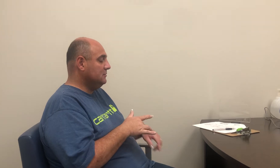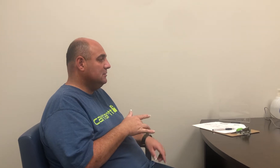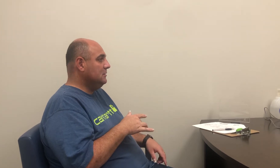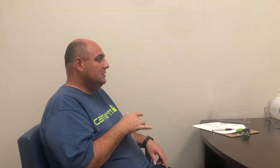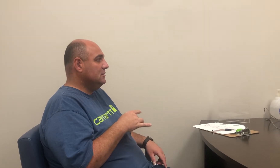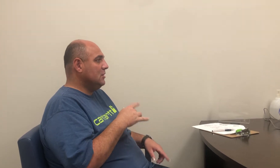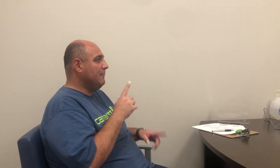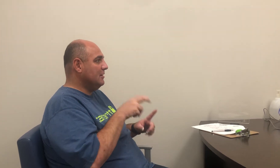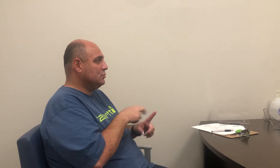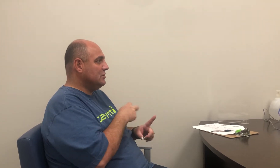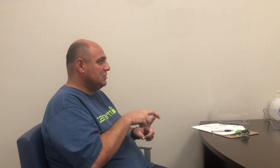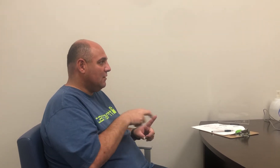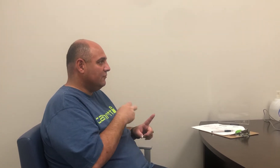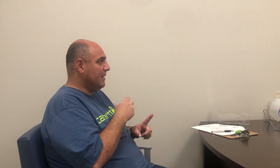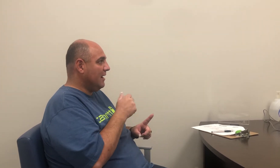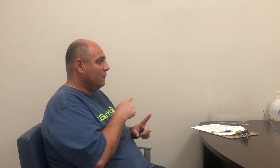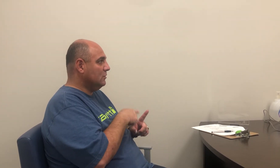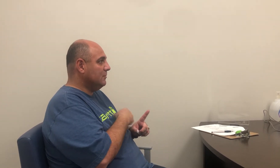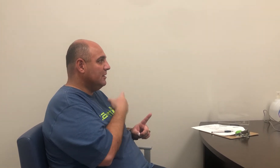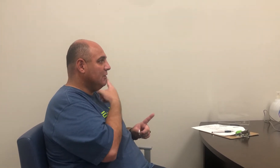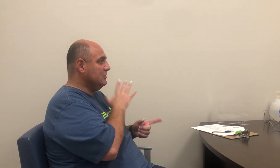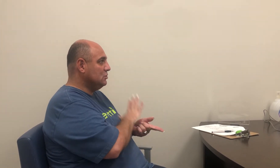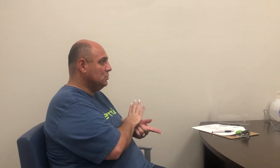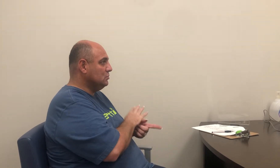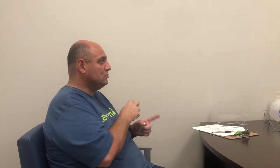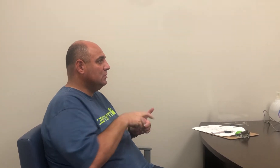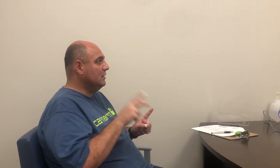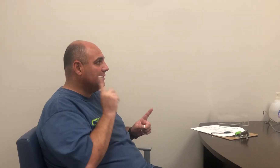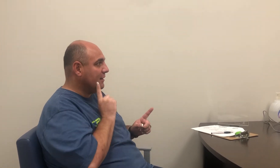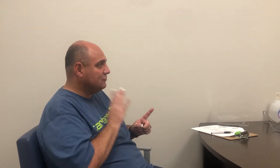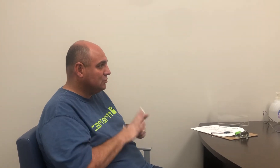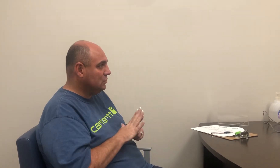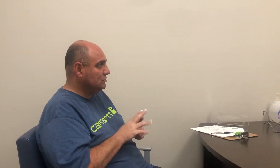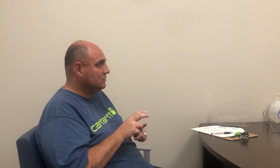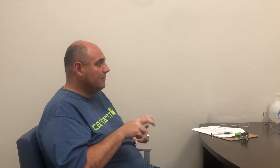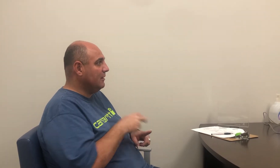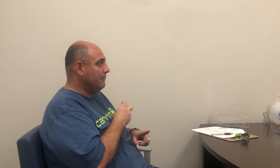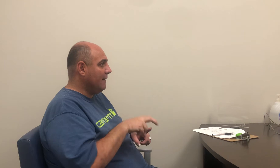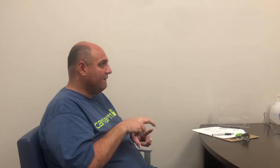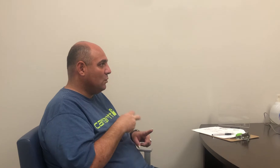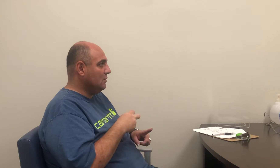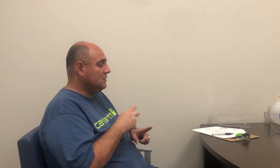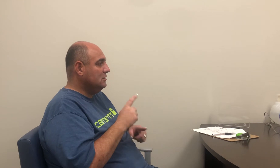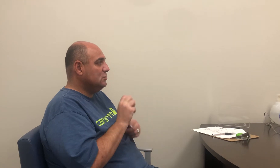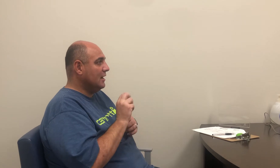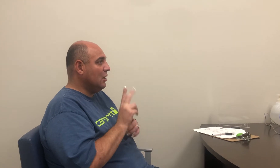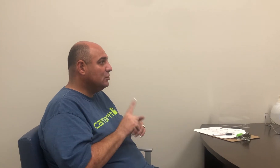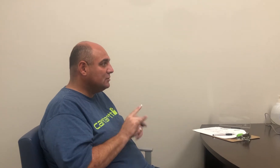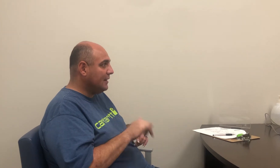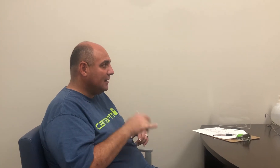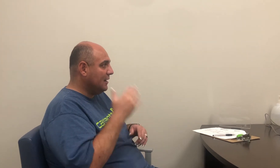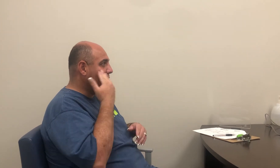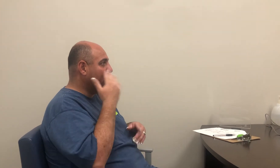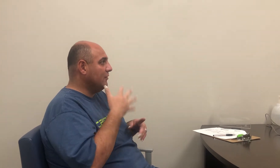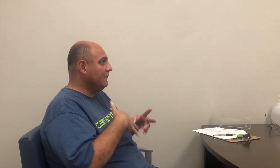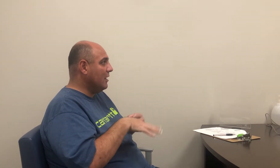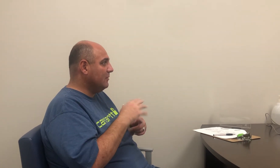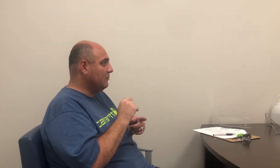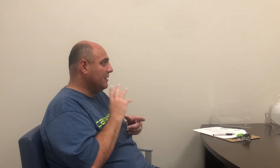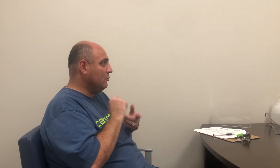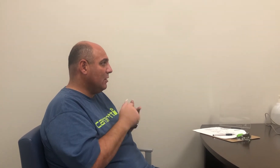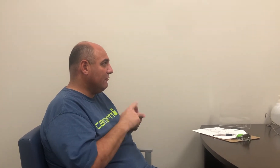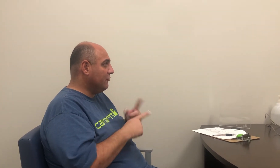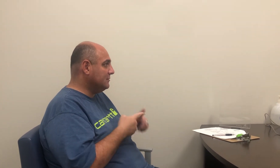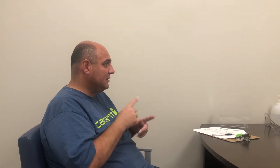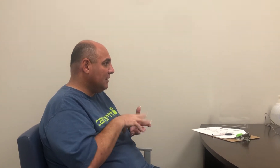available. So I've been switched off back and forth from the hearing school to the deaf school. So I've been back and forth. So I got used to that, and I know the